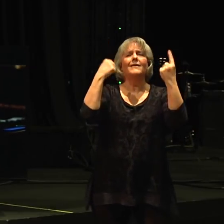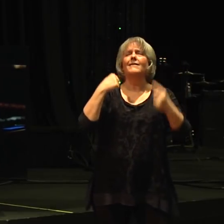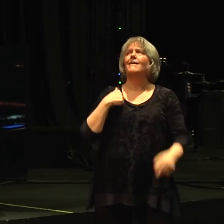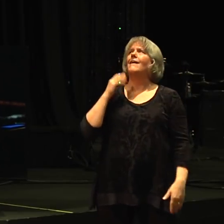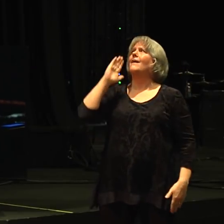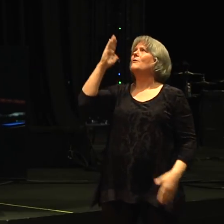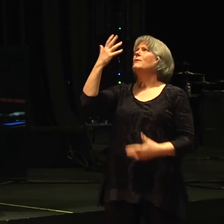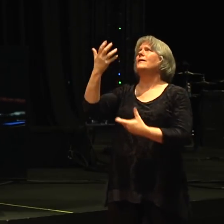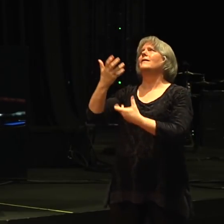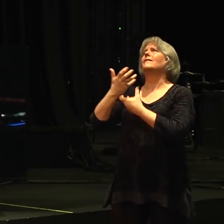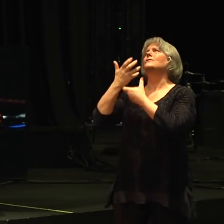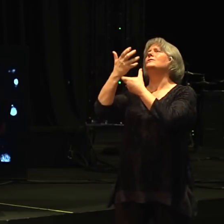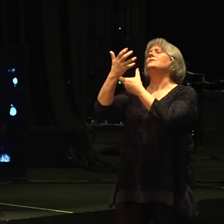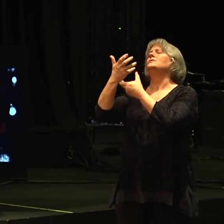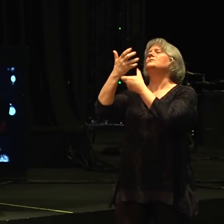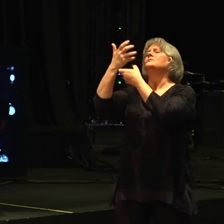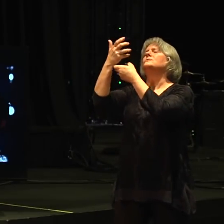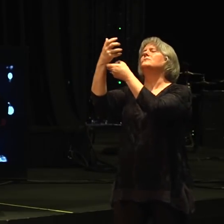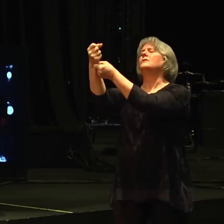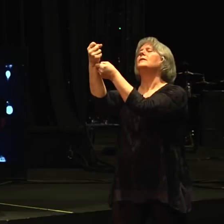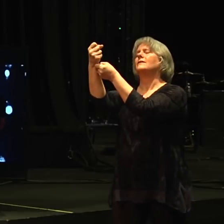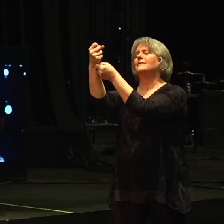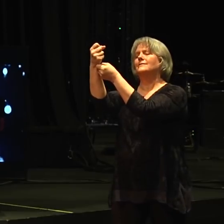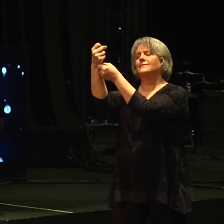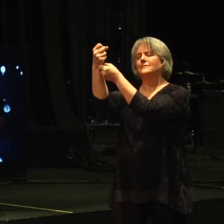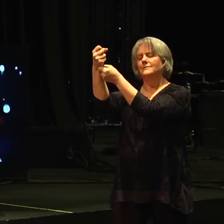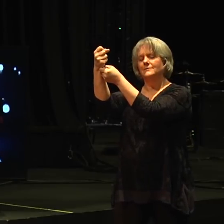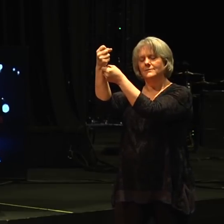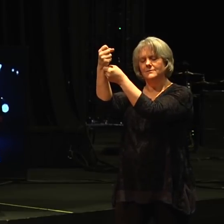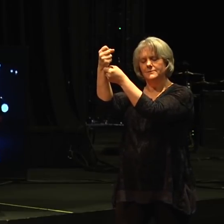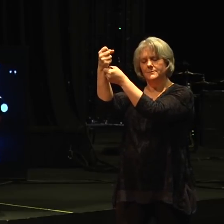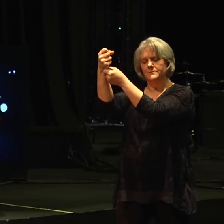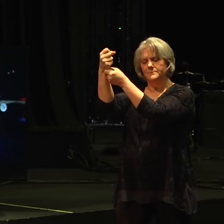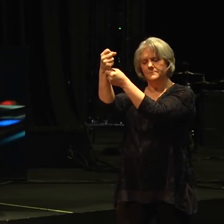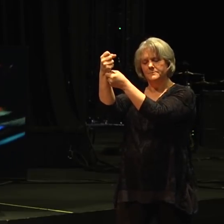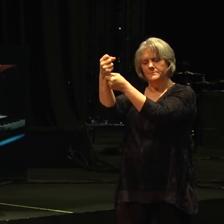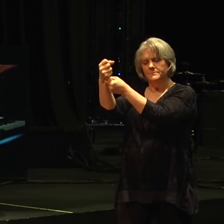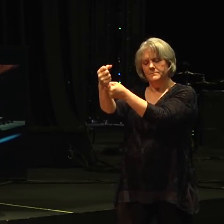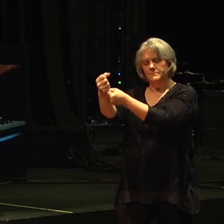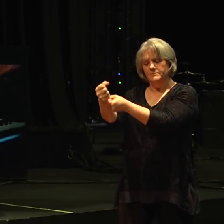will trust the voice that speaks.